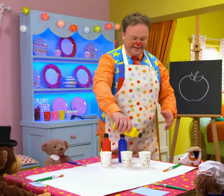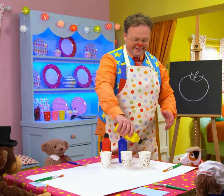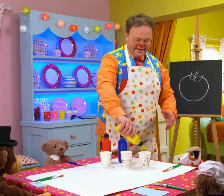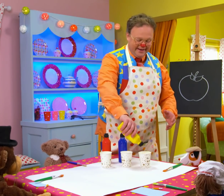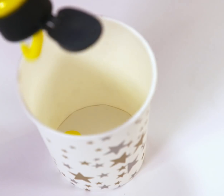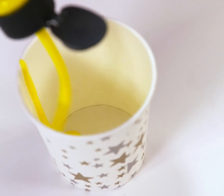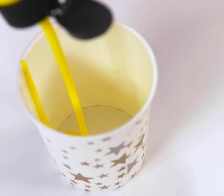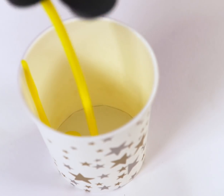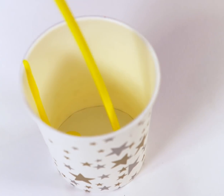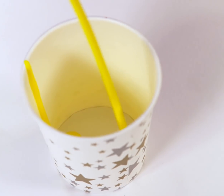paint.